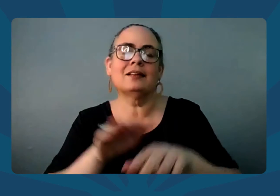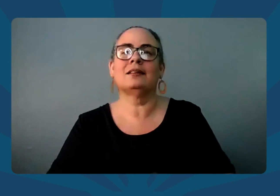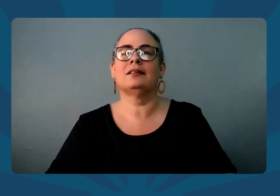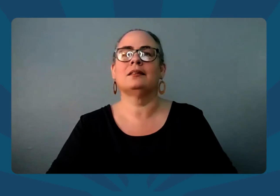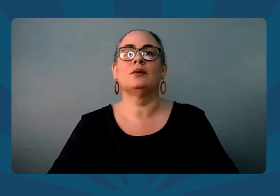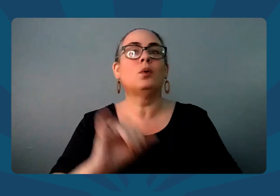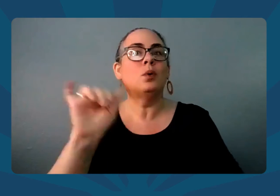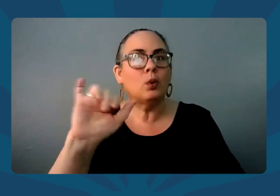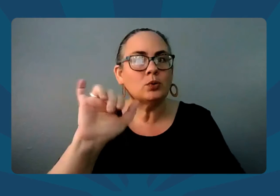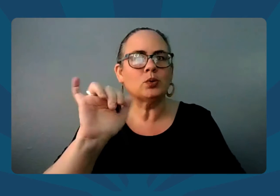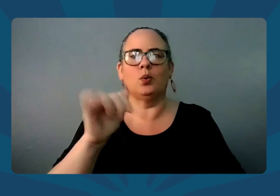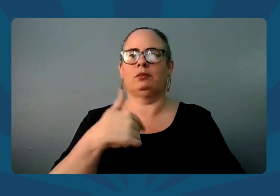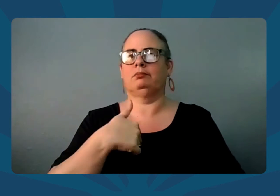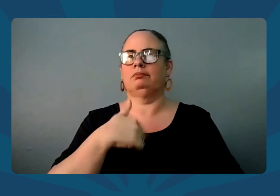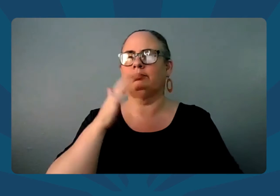and private land.